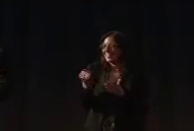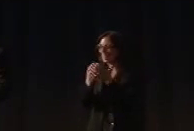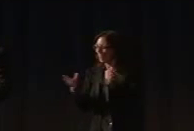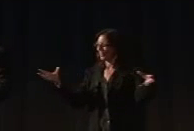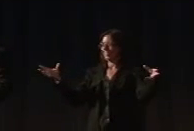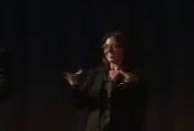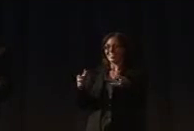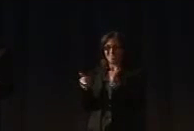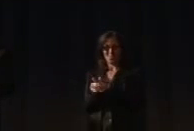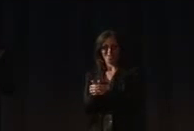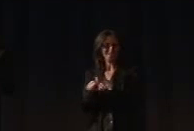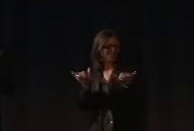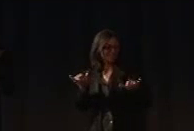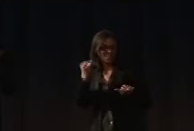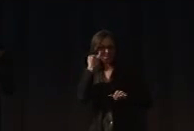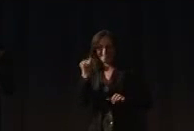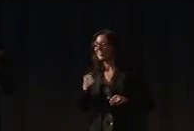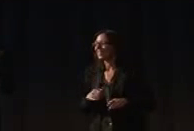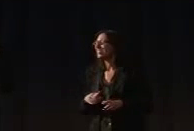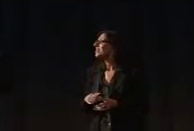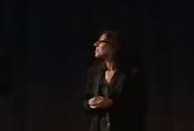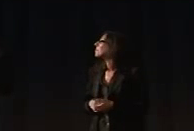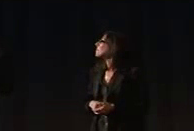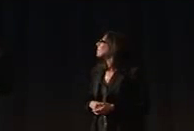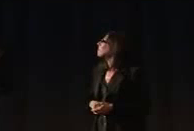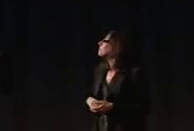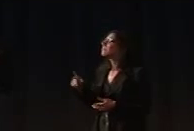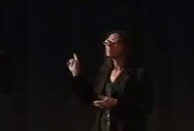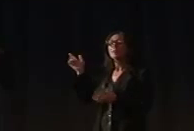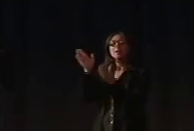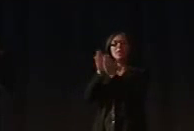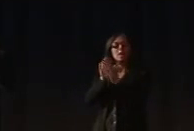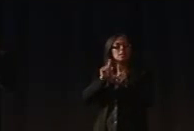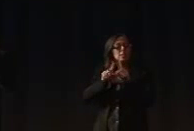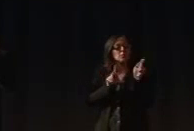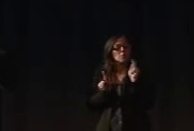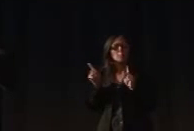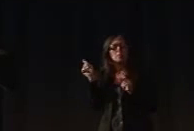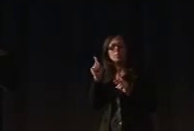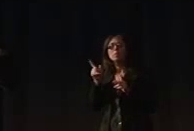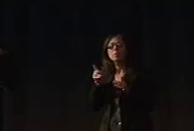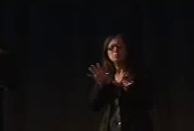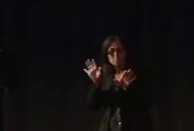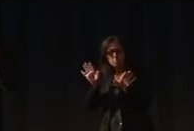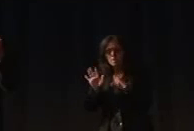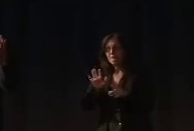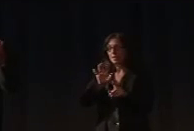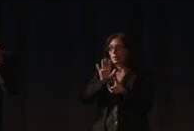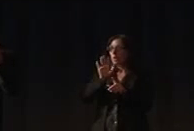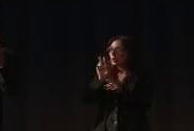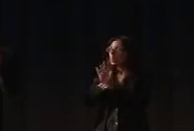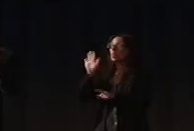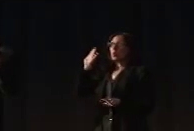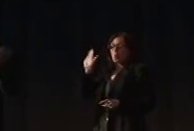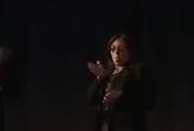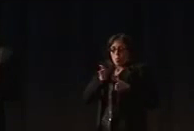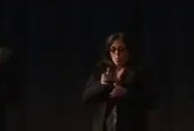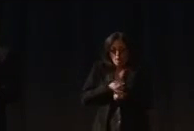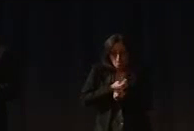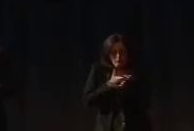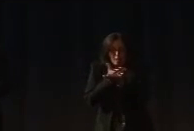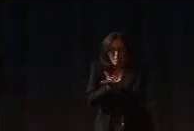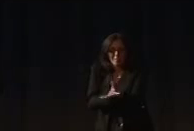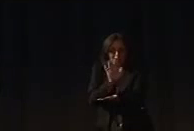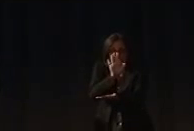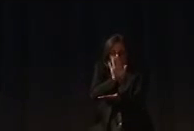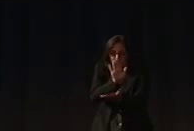people to tell in their medium, why is it possible or difficult to register this change of